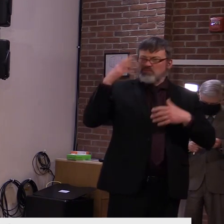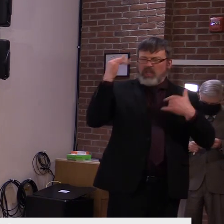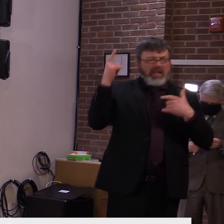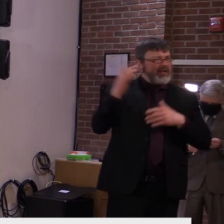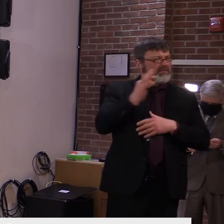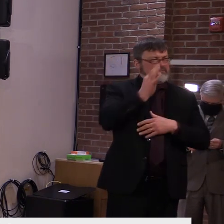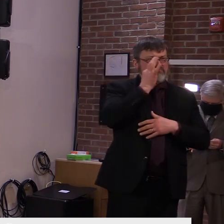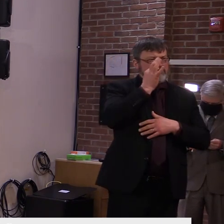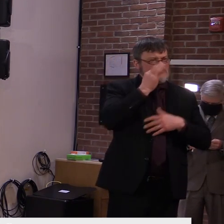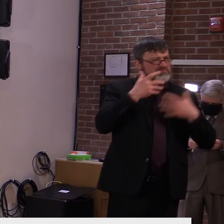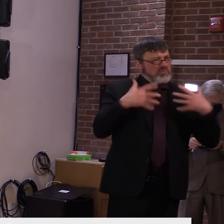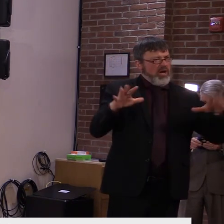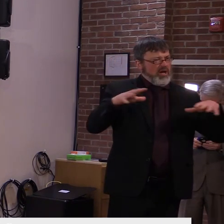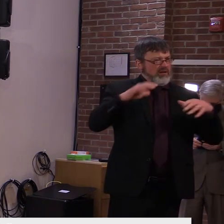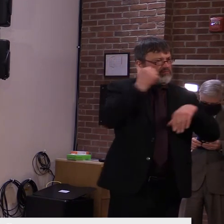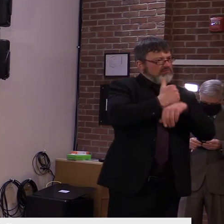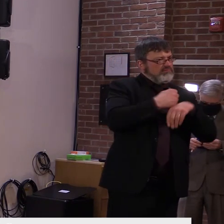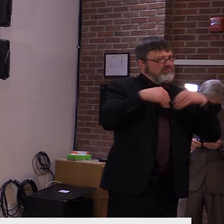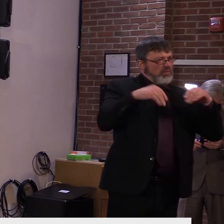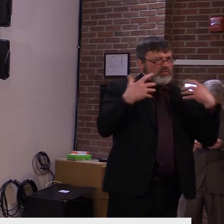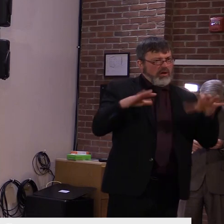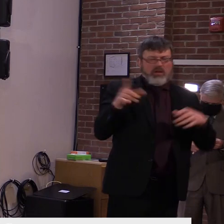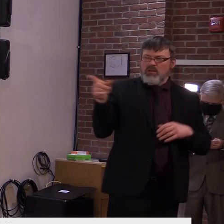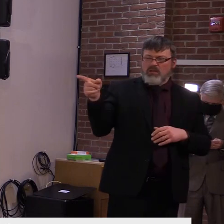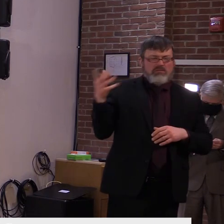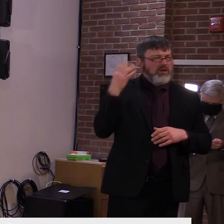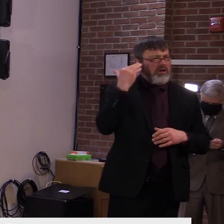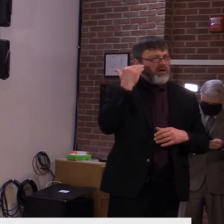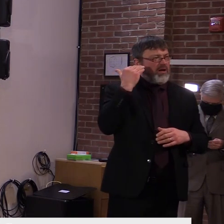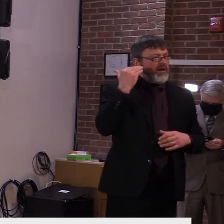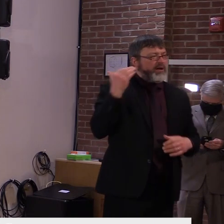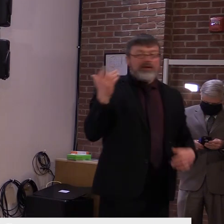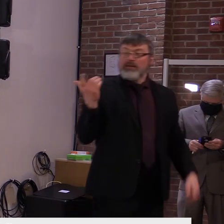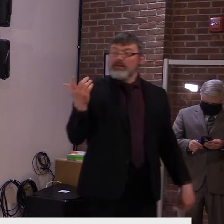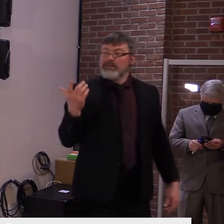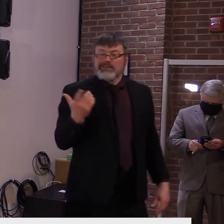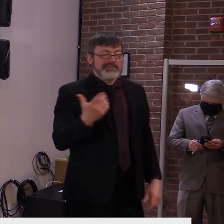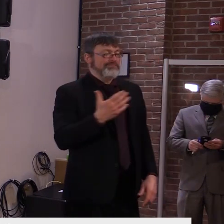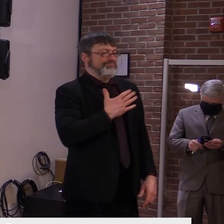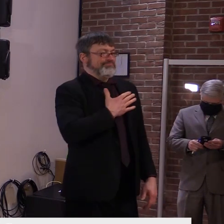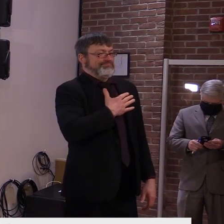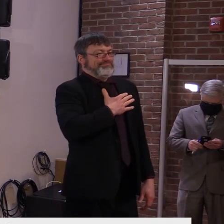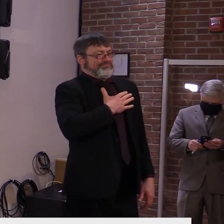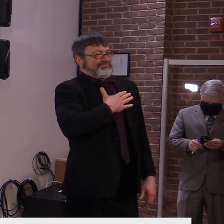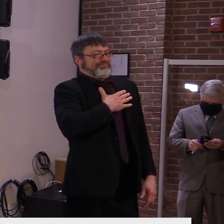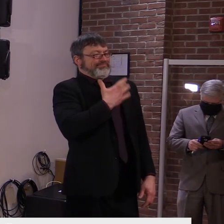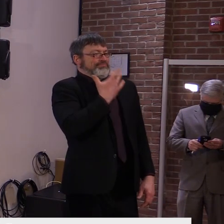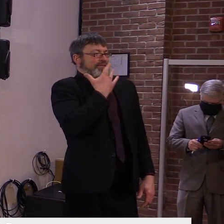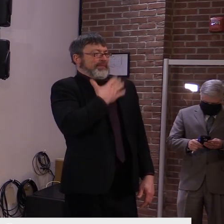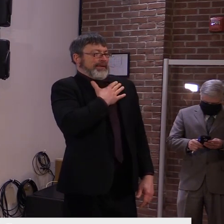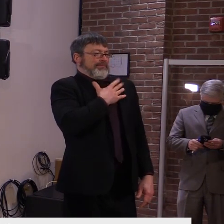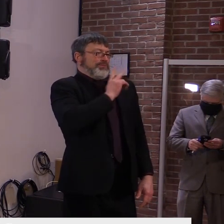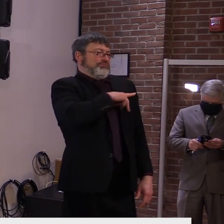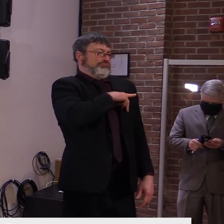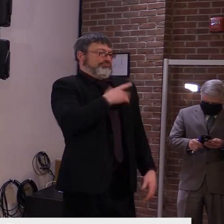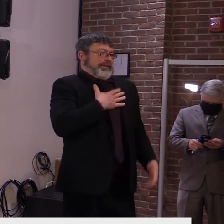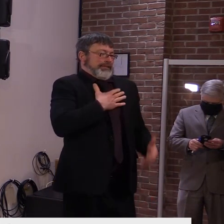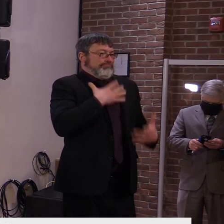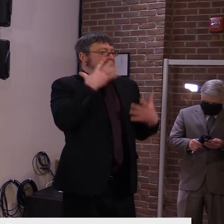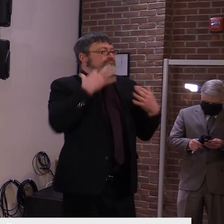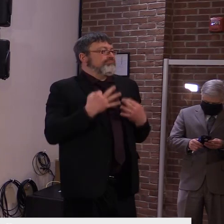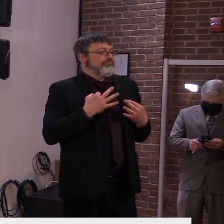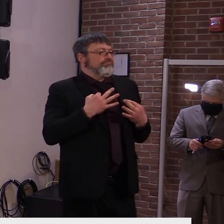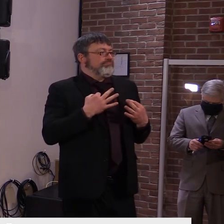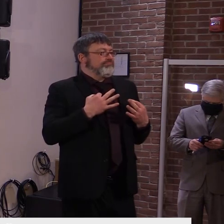personal preference. I mean, if I had a choice of locating a vape shop in Berlin, I would feel the